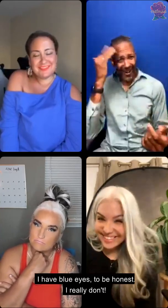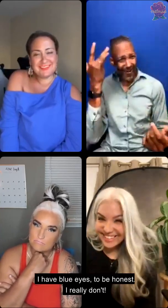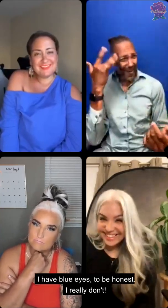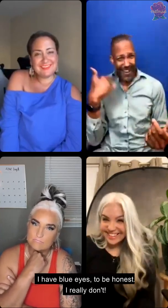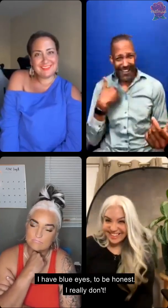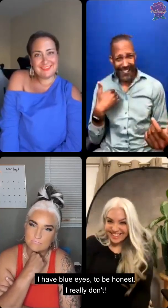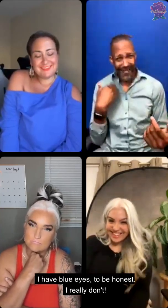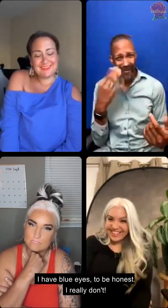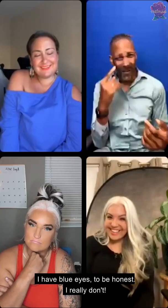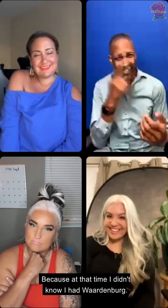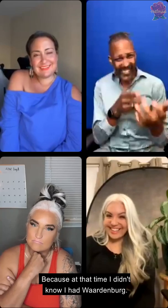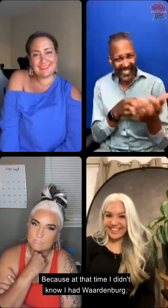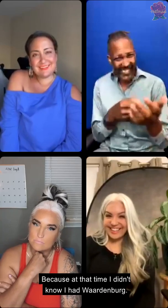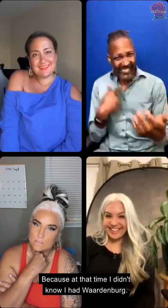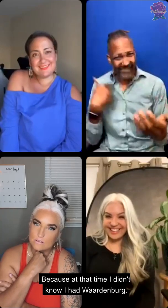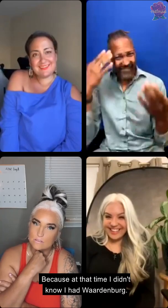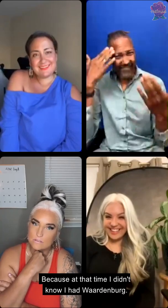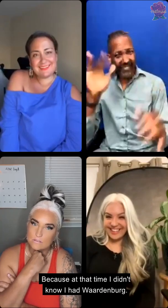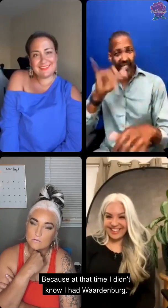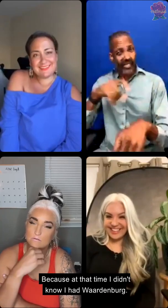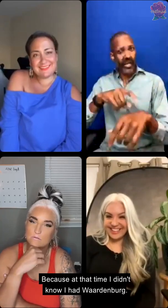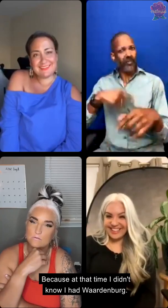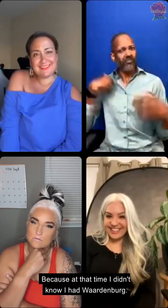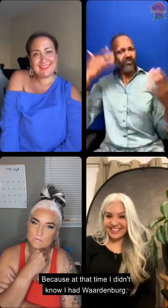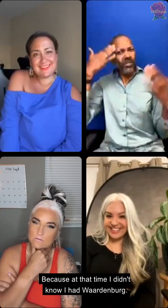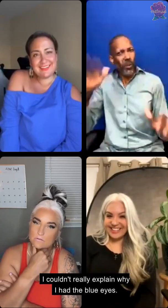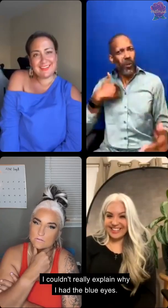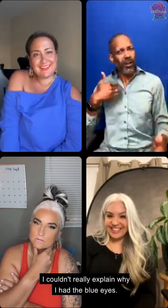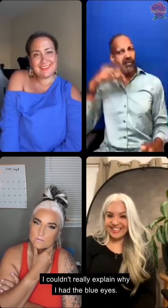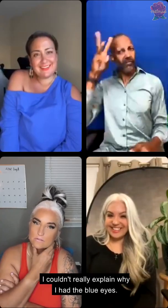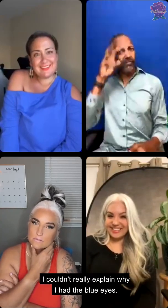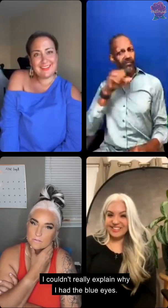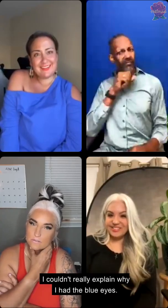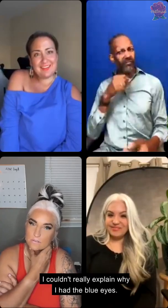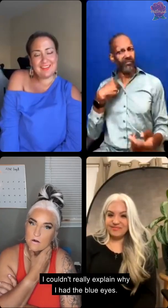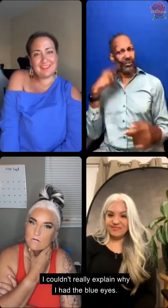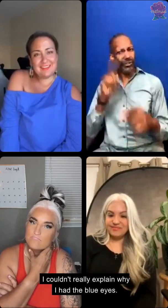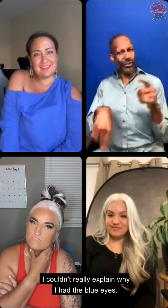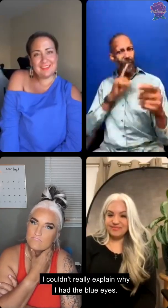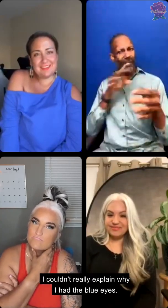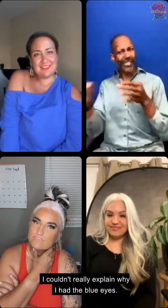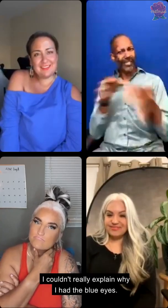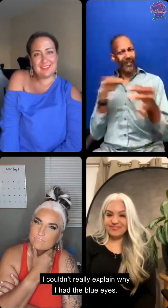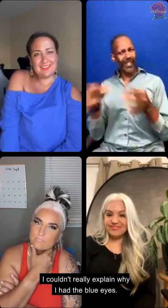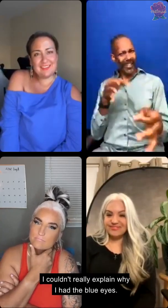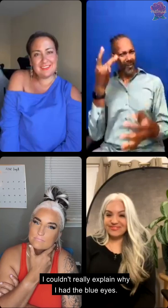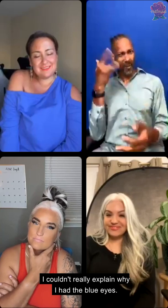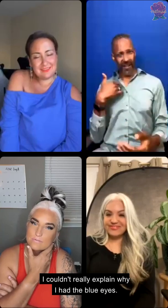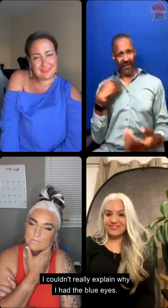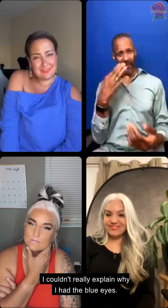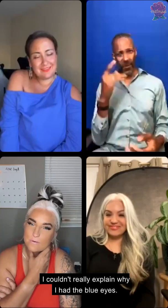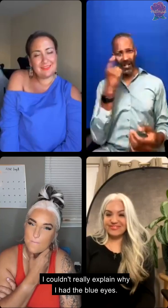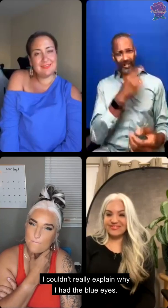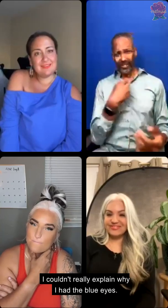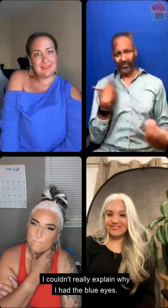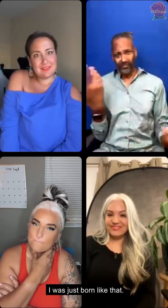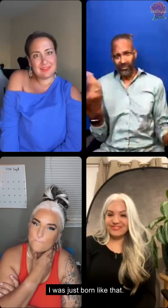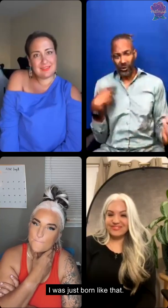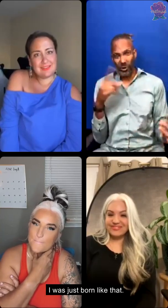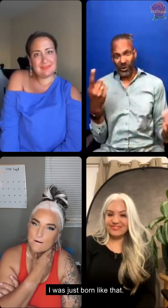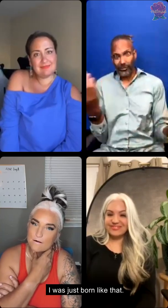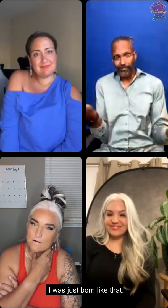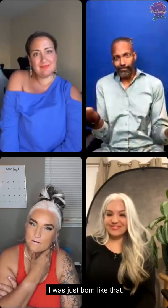have blue eyes. To be honest, I really don't. Because at that time, I didn't know I had Mordenbergs. I couldn't really explain why I had the blue